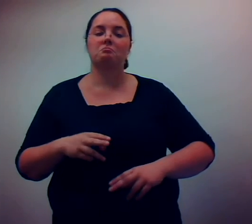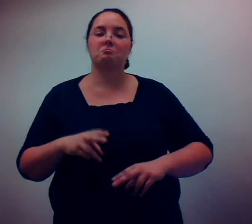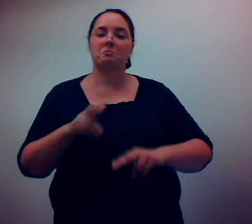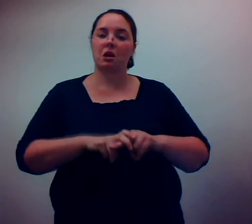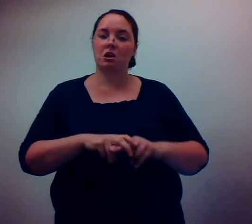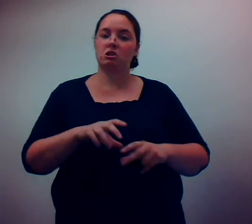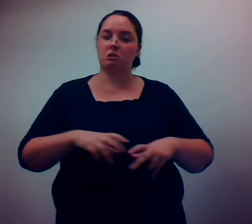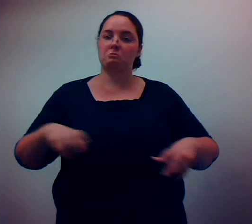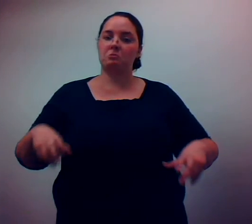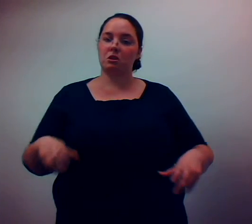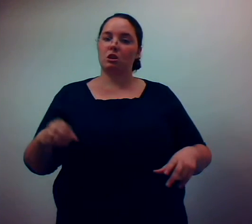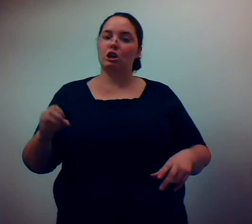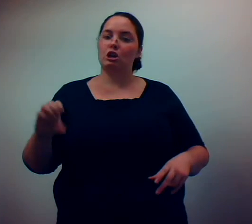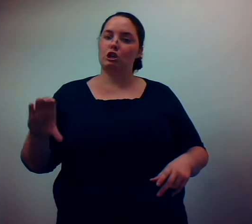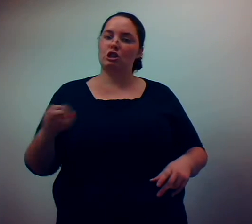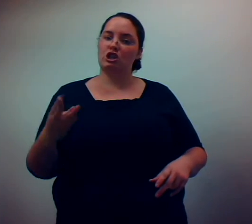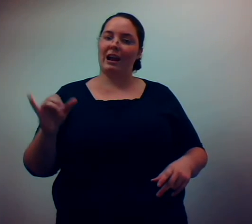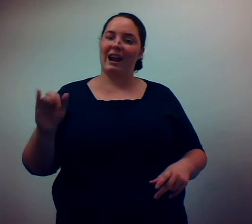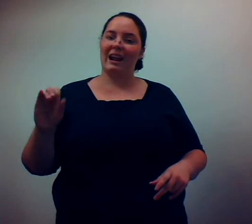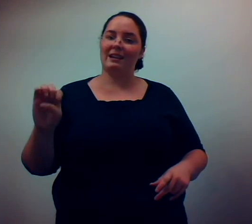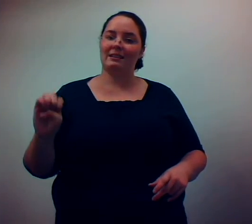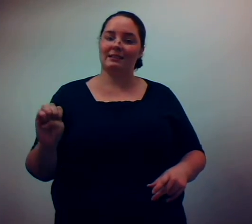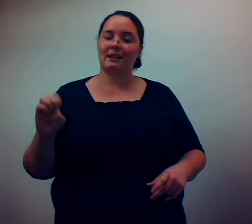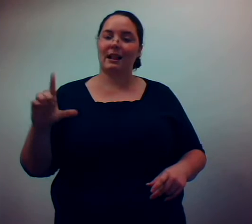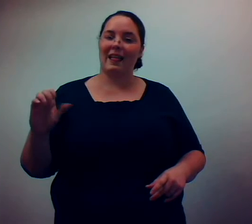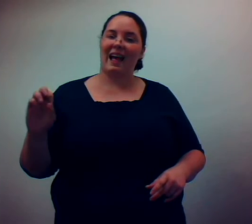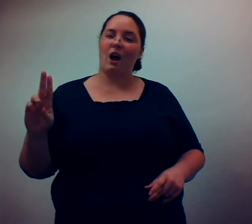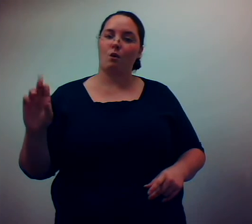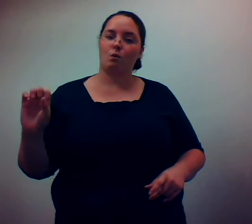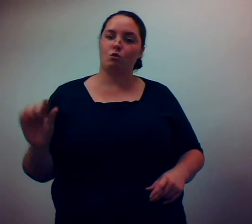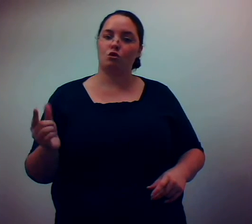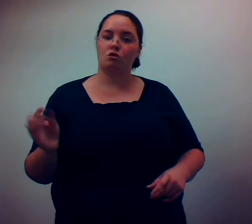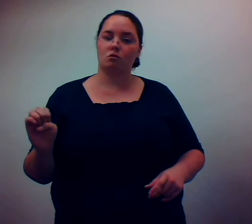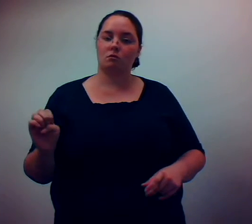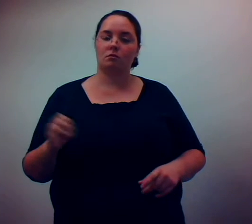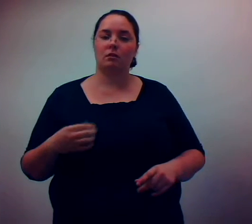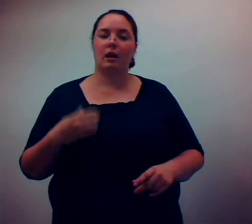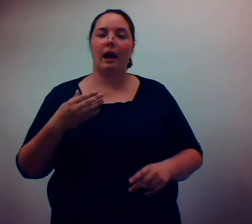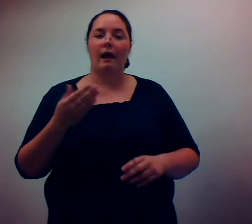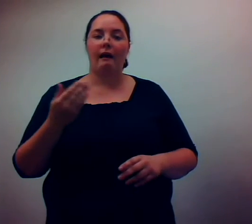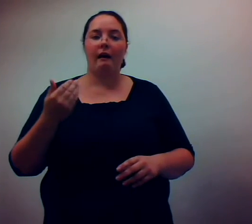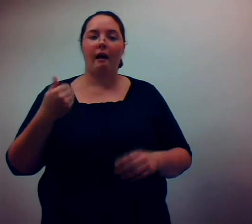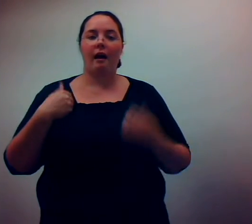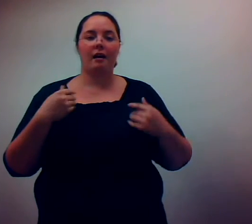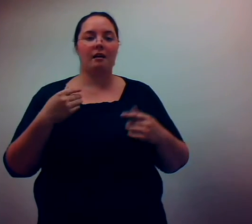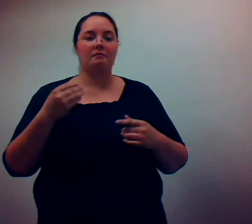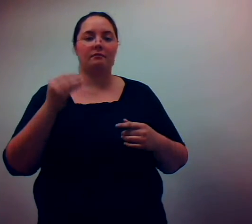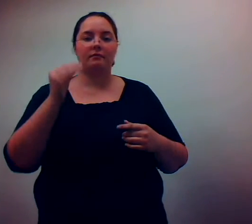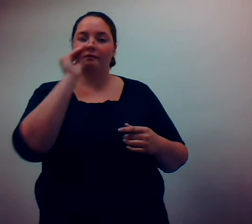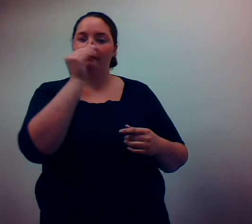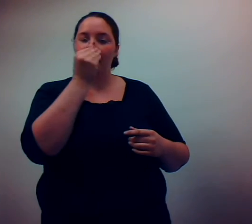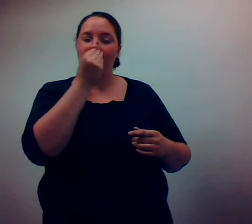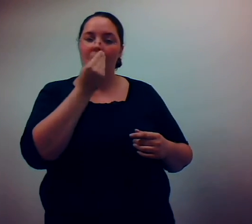And it's a beautiful room with lots of prints, botanical prints that were popular in Victorian times.